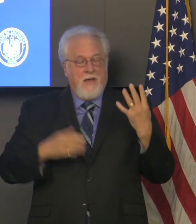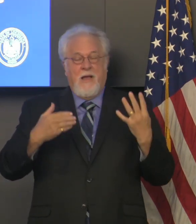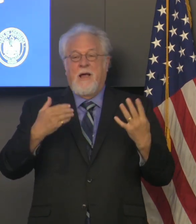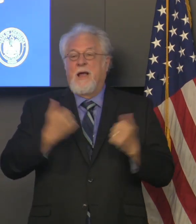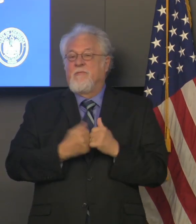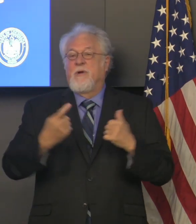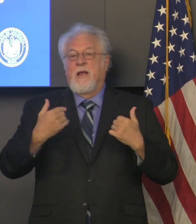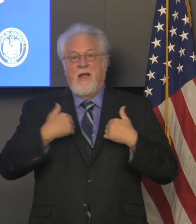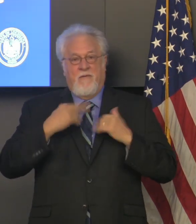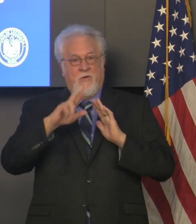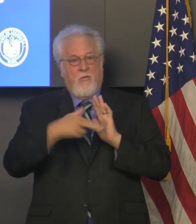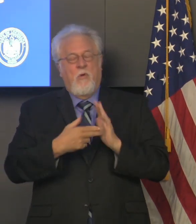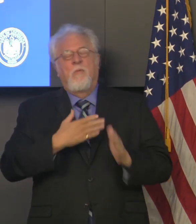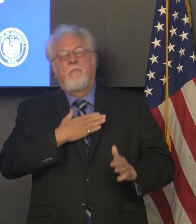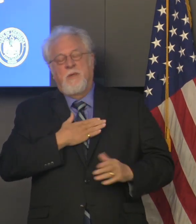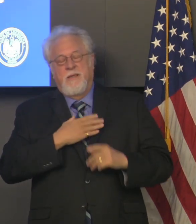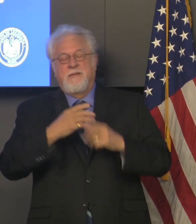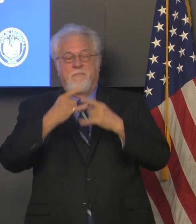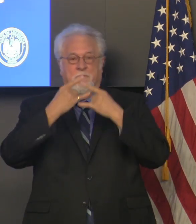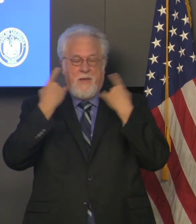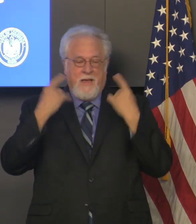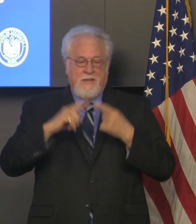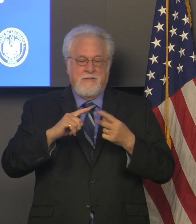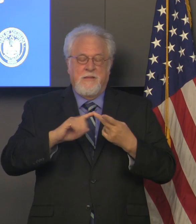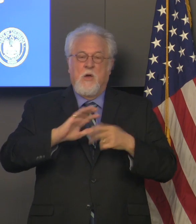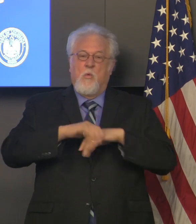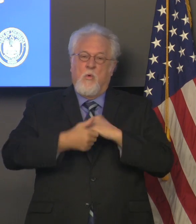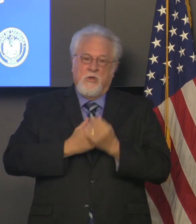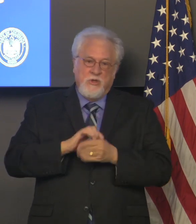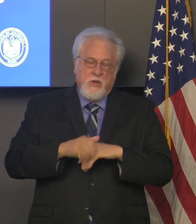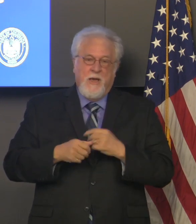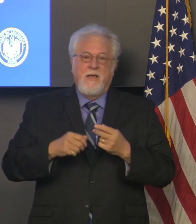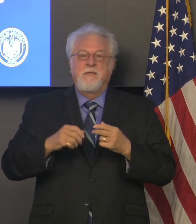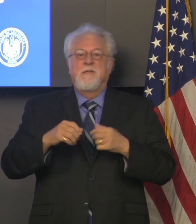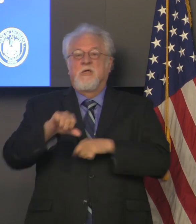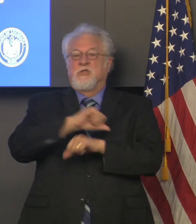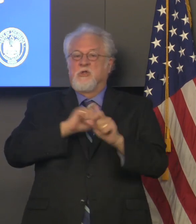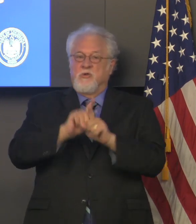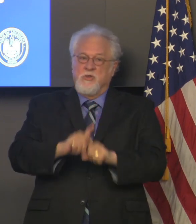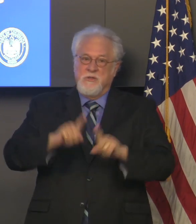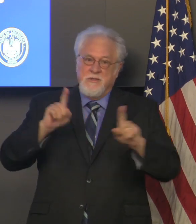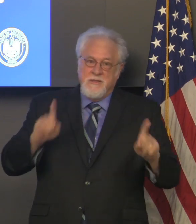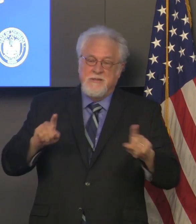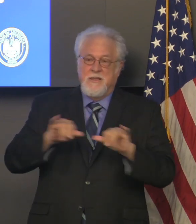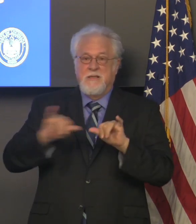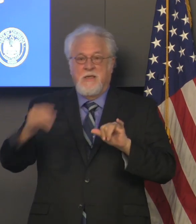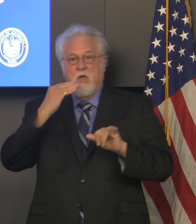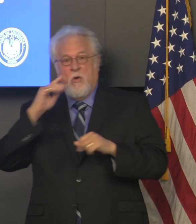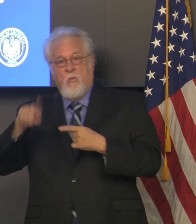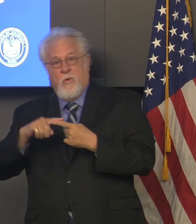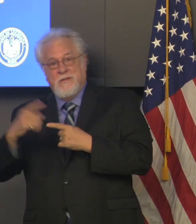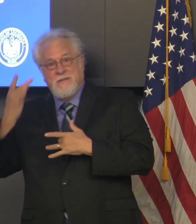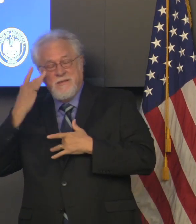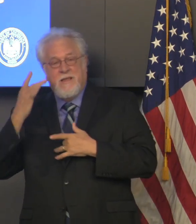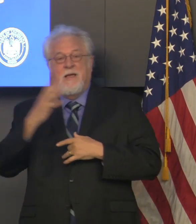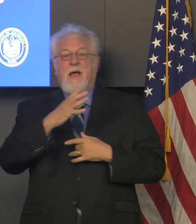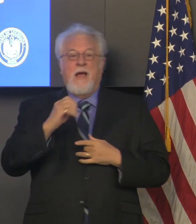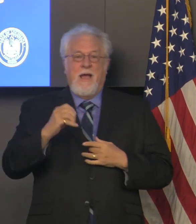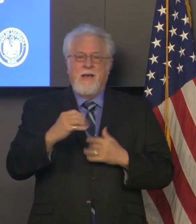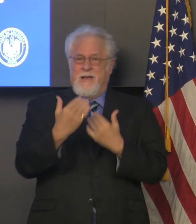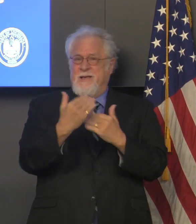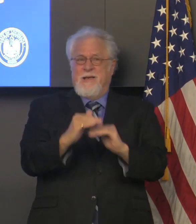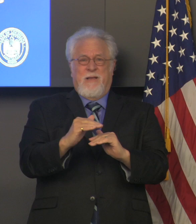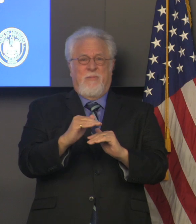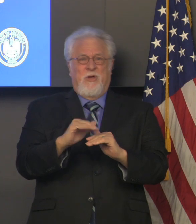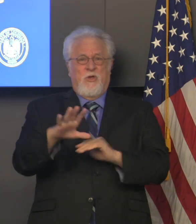play, so please wear your mask, wash your hands frequently, social distance, stay home when you're sick, and limit